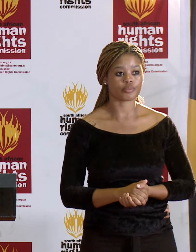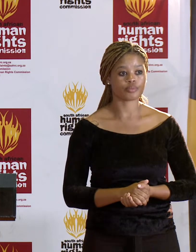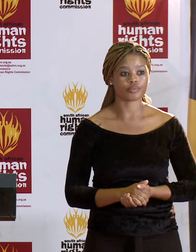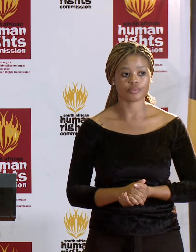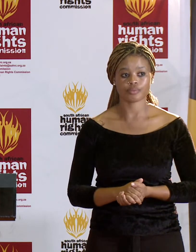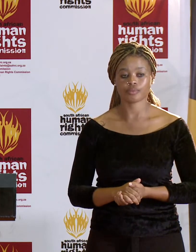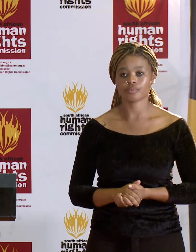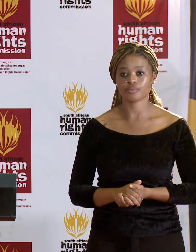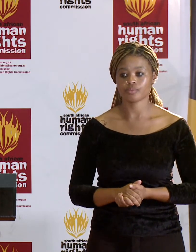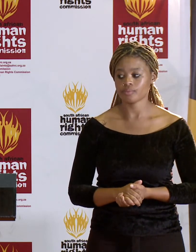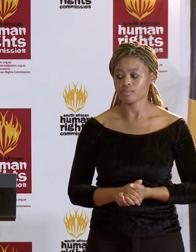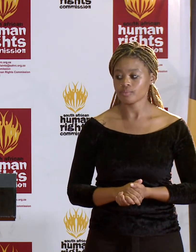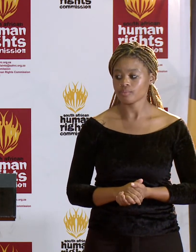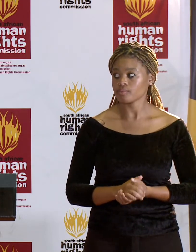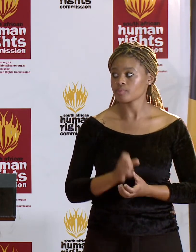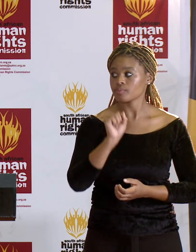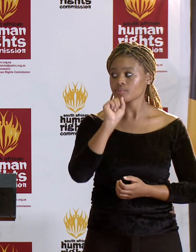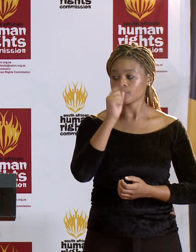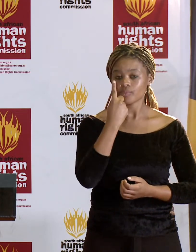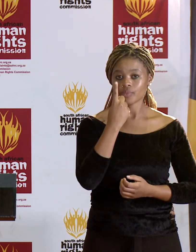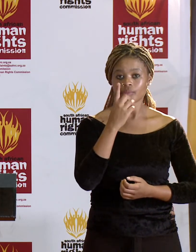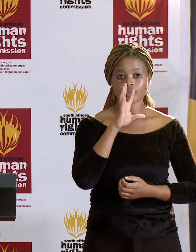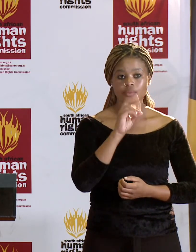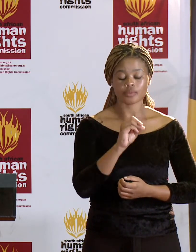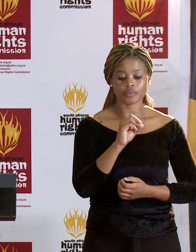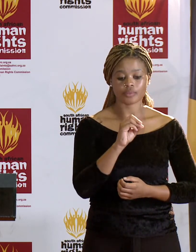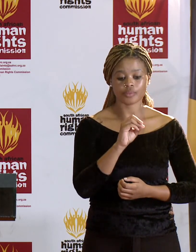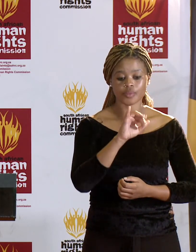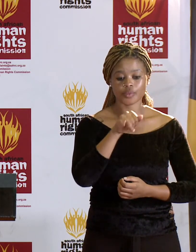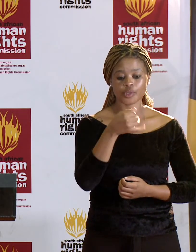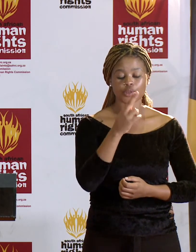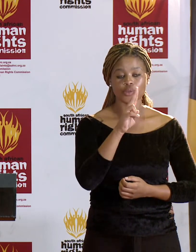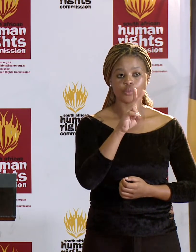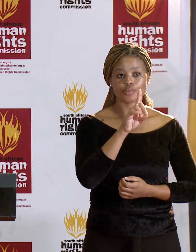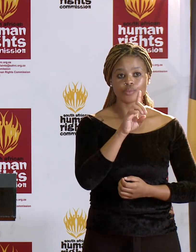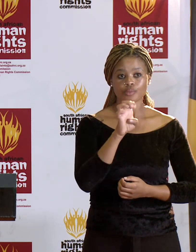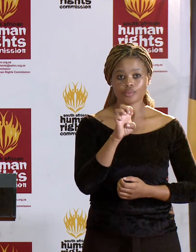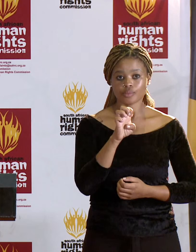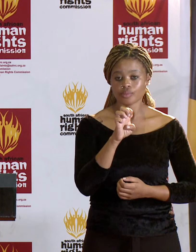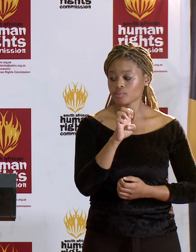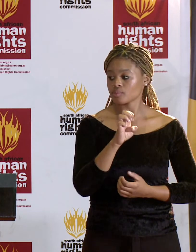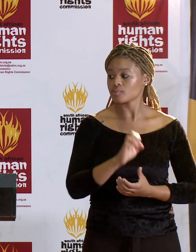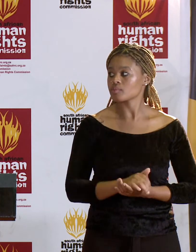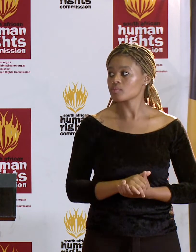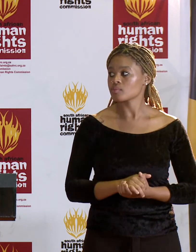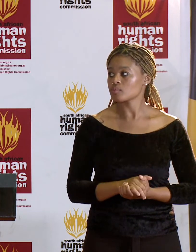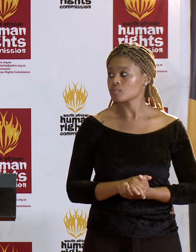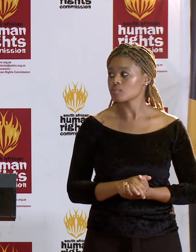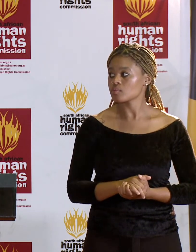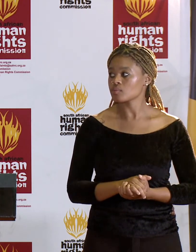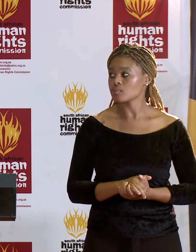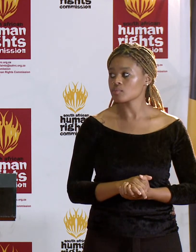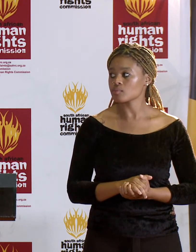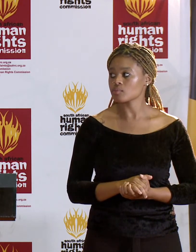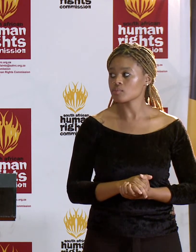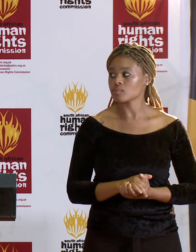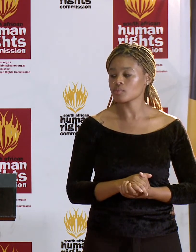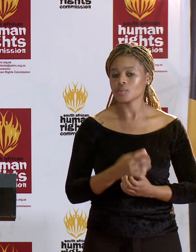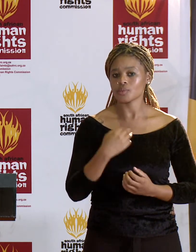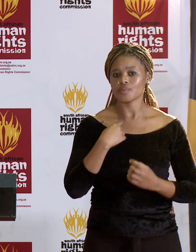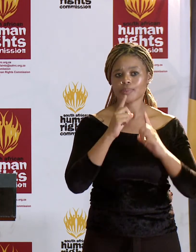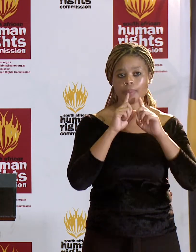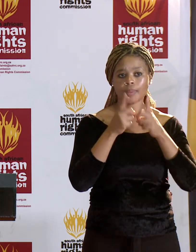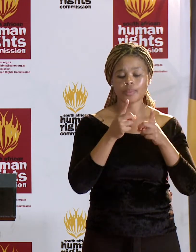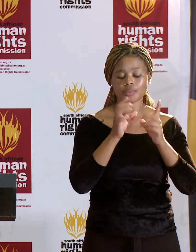Firstly, we have Jude Mathurin, who lectures, I hope I've pronounced that